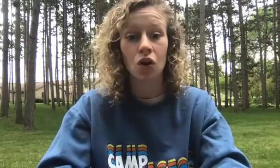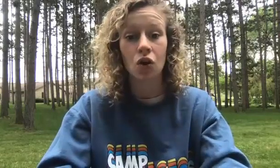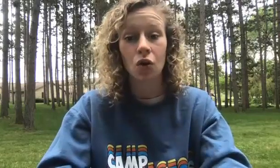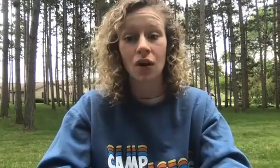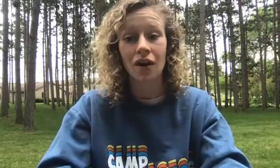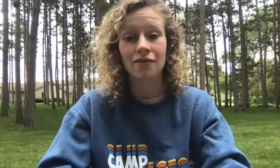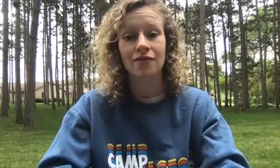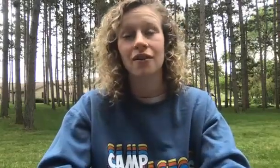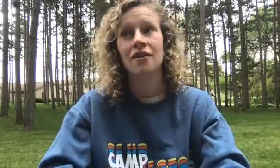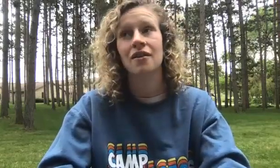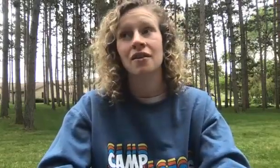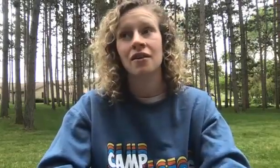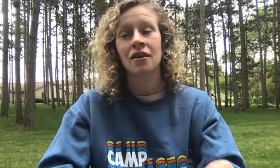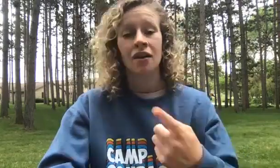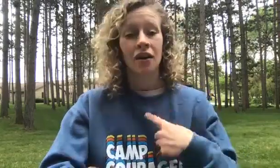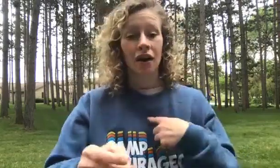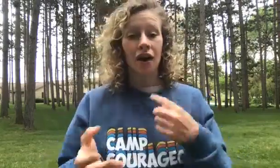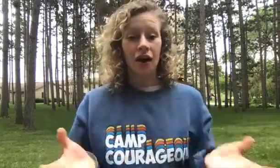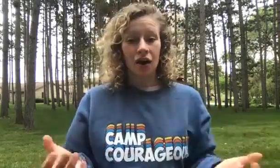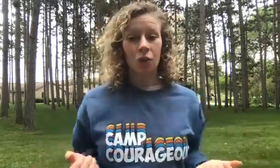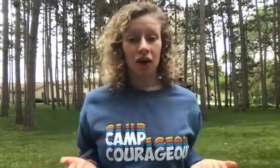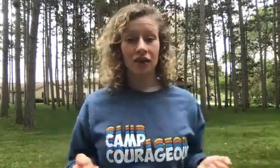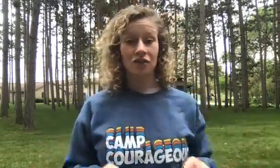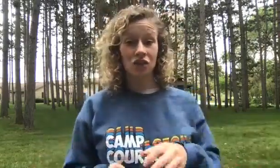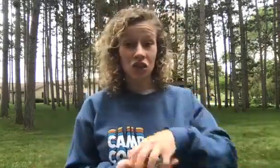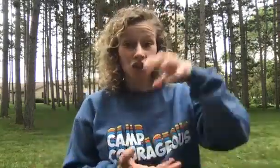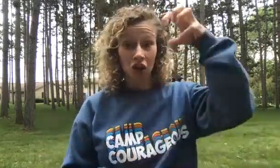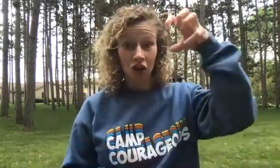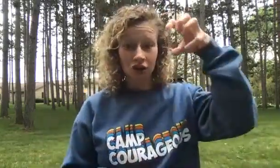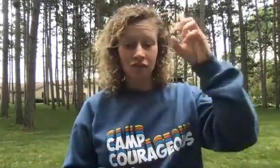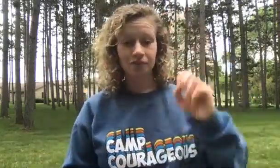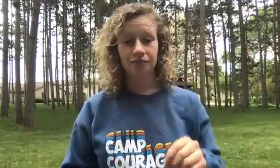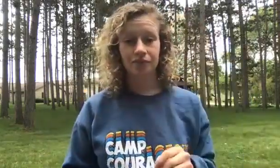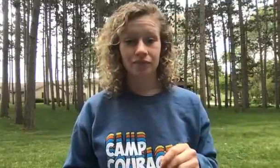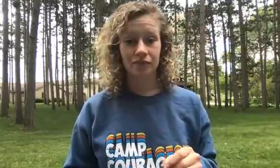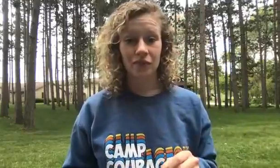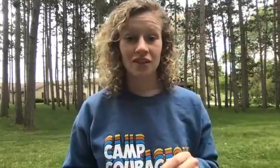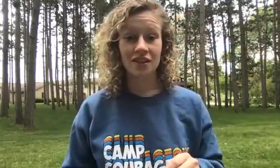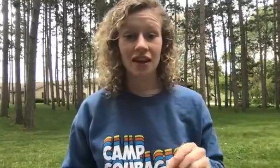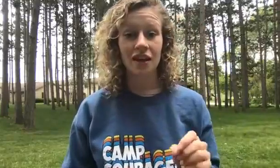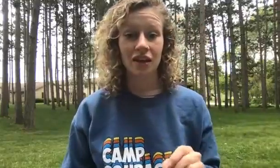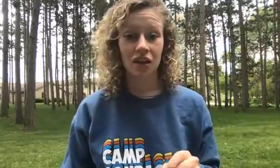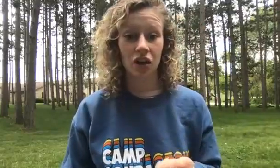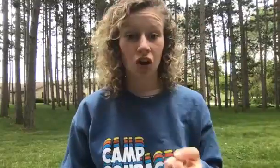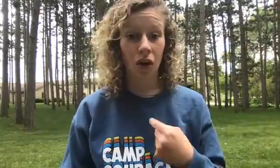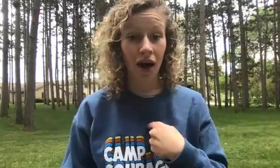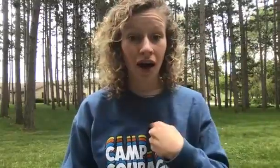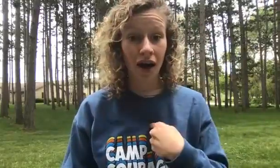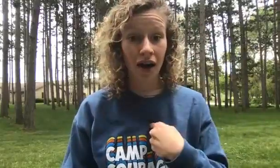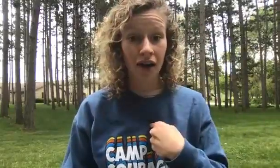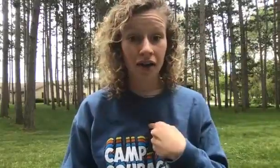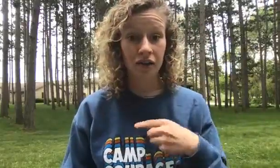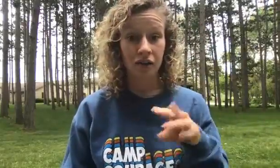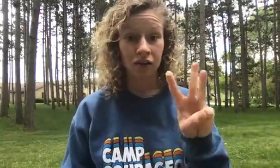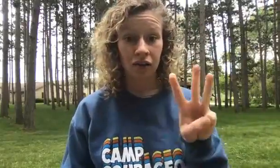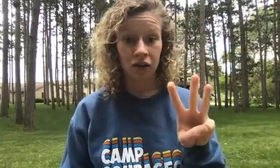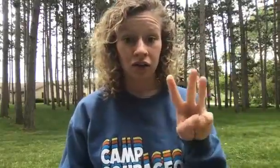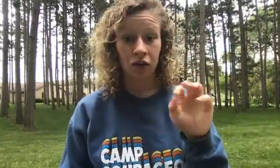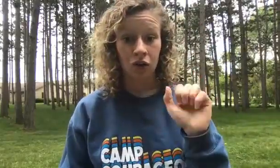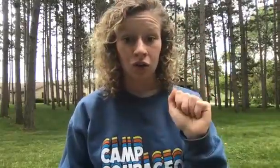So if I want to learn, instead I can go, I